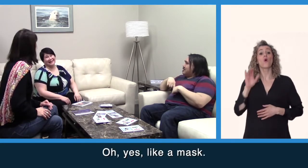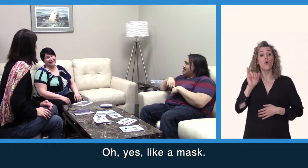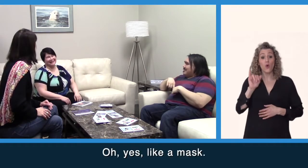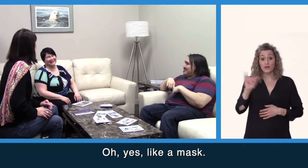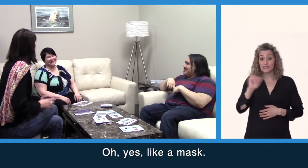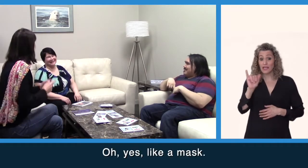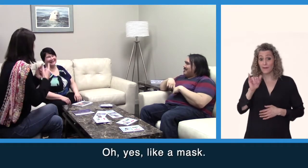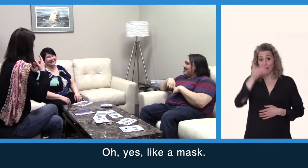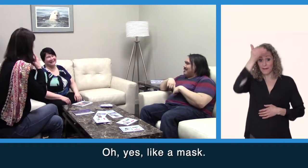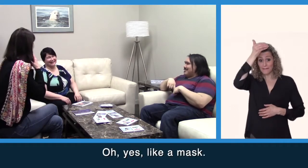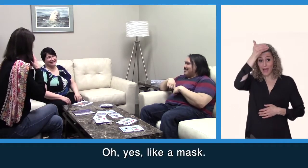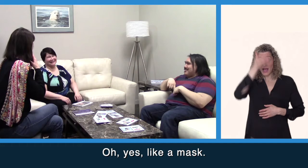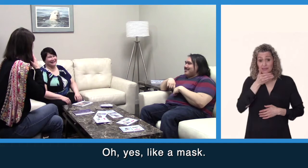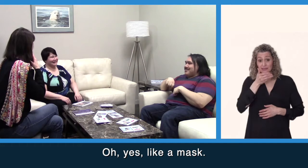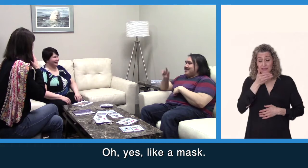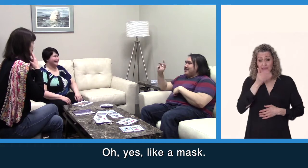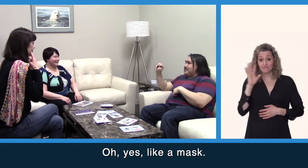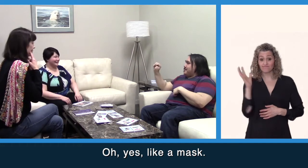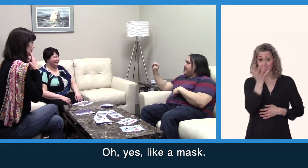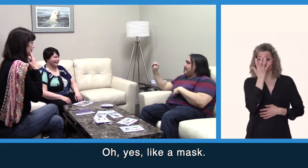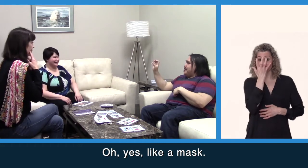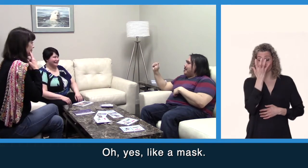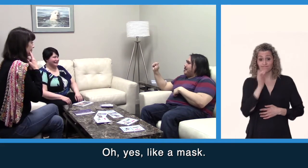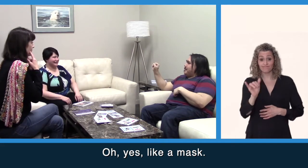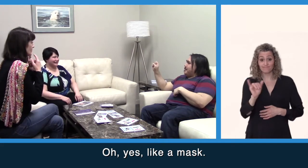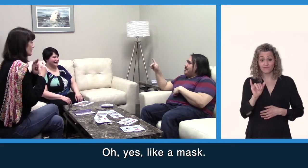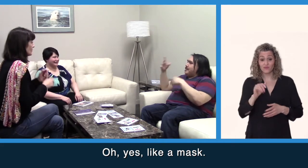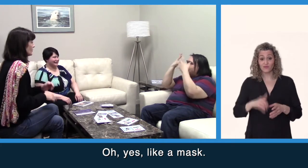oh, yeah. Oh. Yeah.